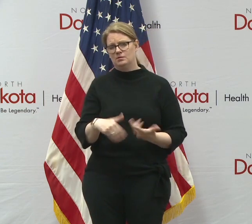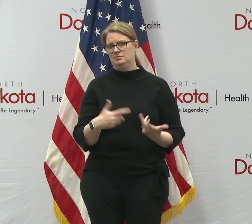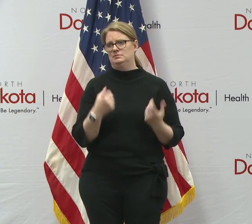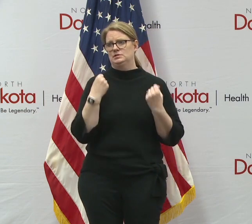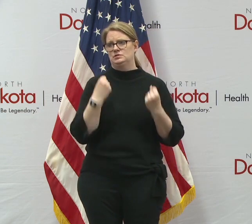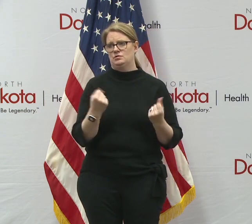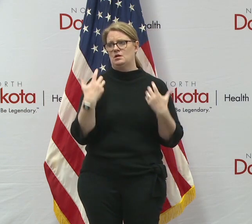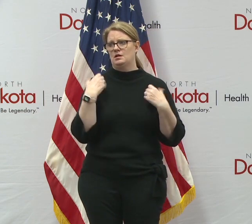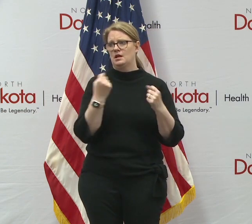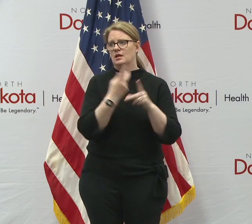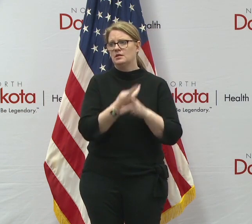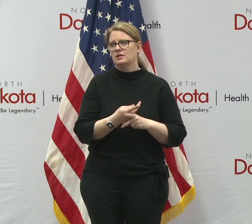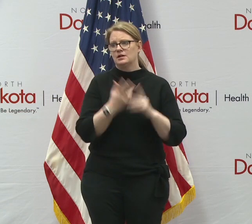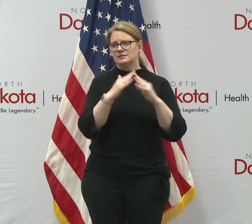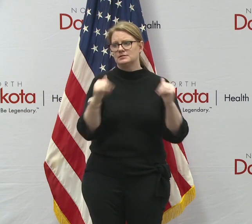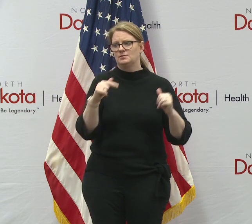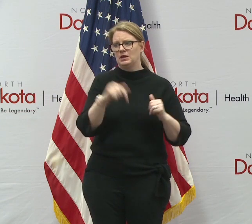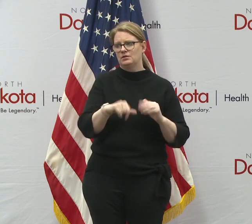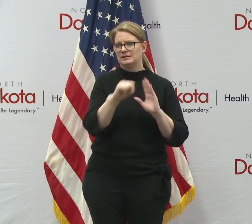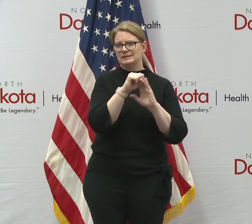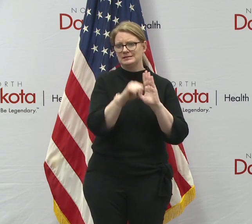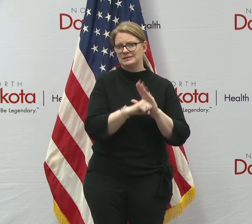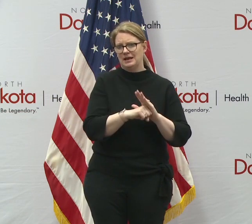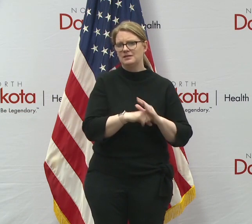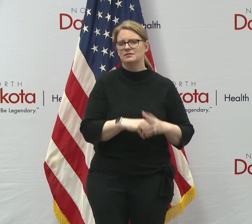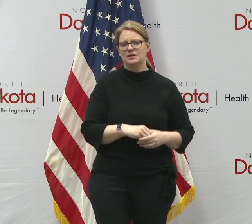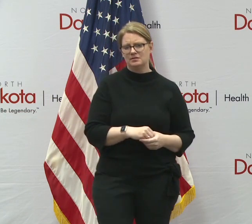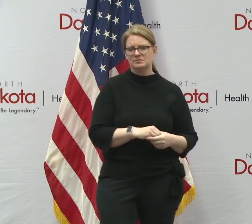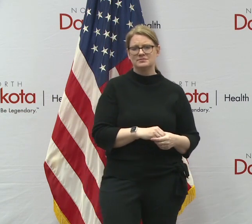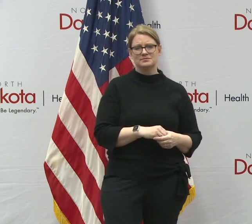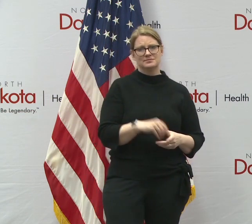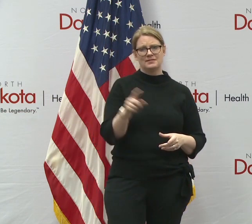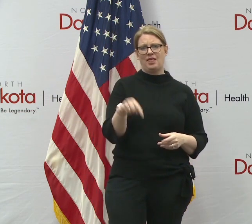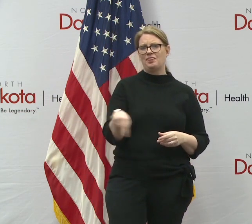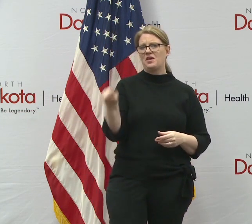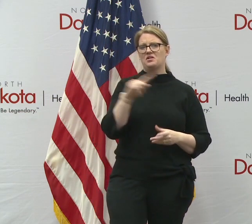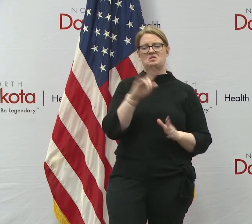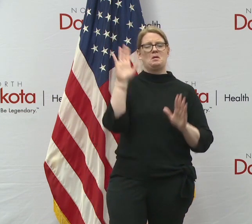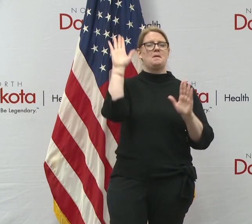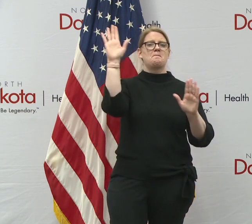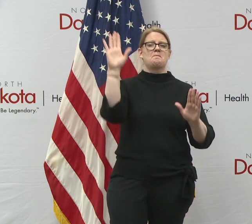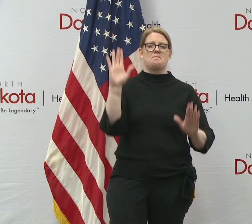healthcare system in our state, and I know that they're going to do amazing things in the